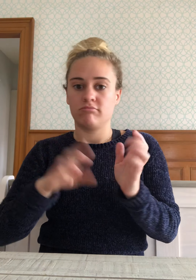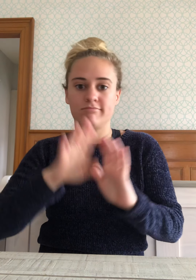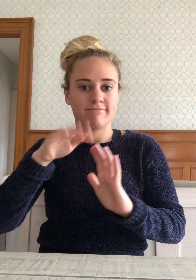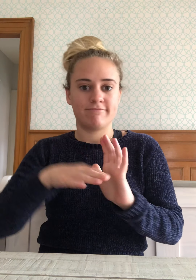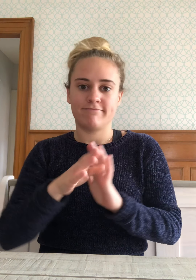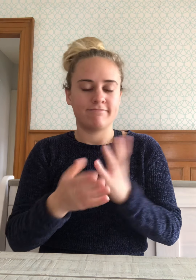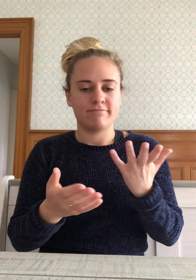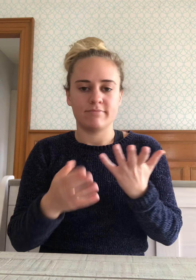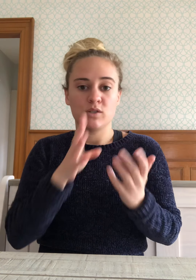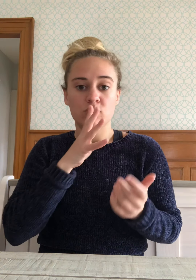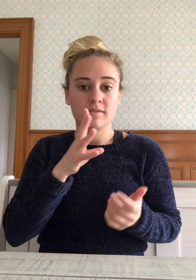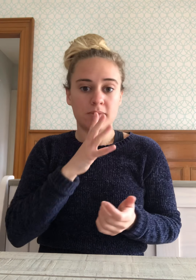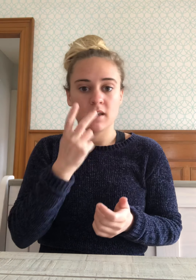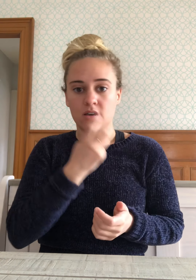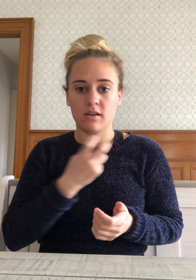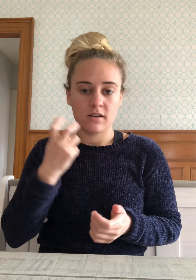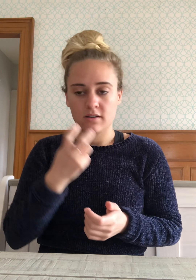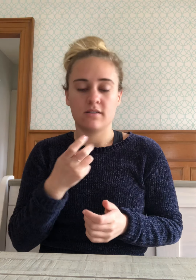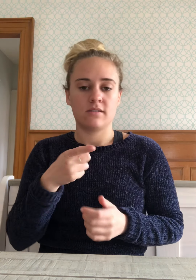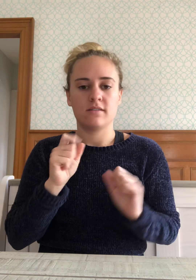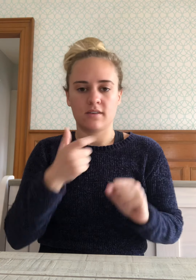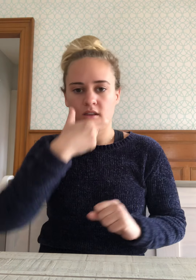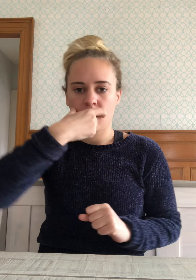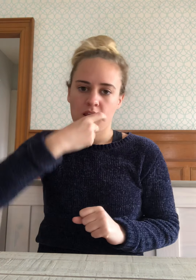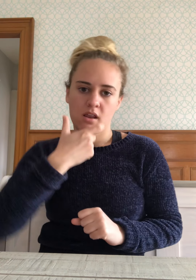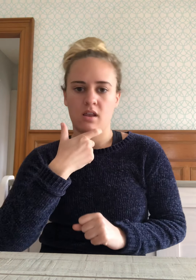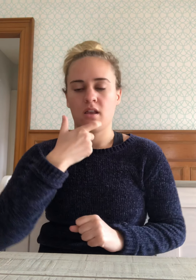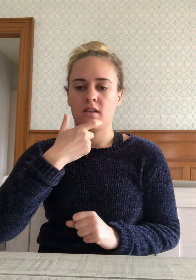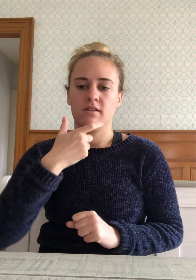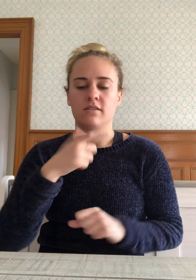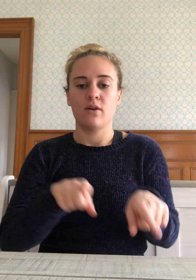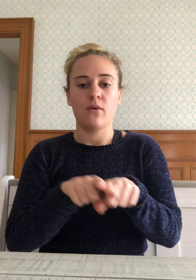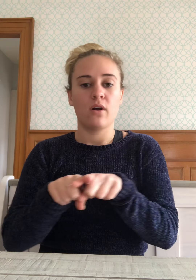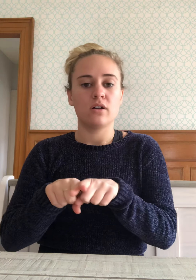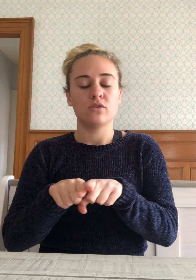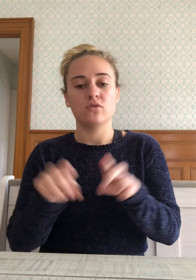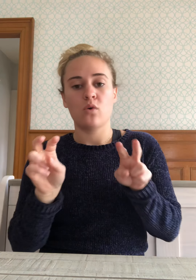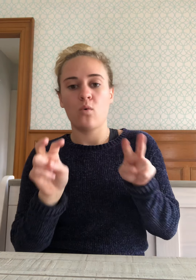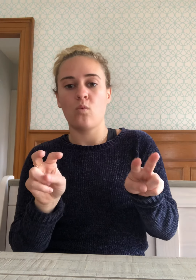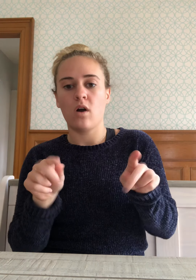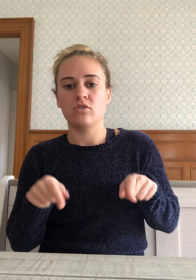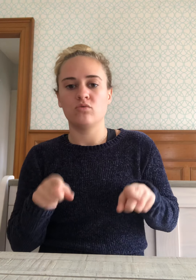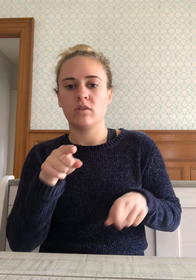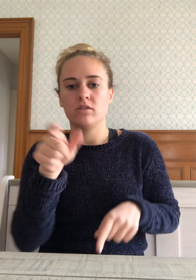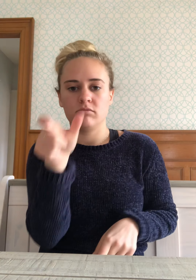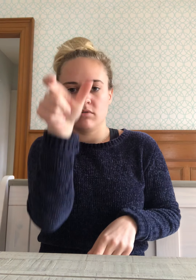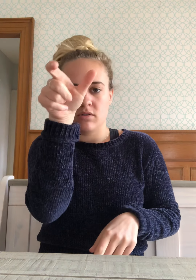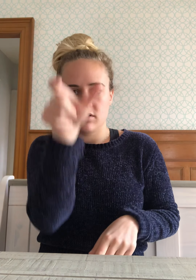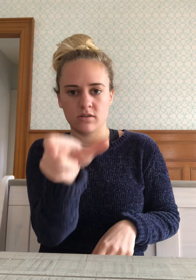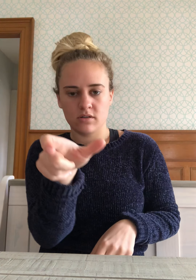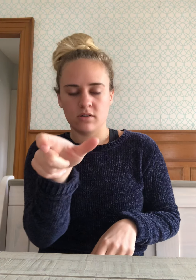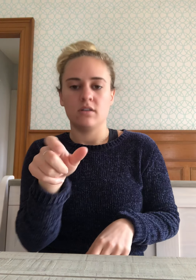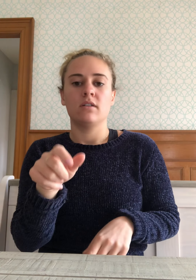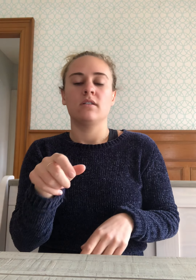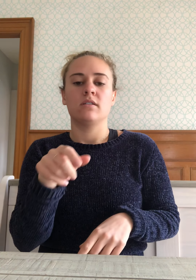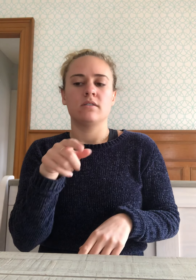and that can dislodge. So watch also when seating the denture, when the flange touches the vestibule, does it continue to